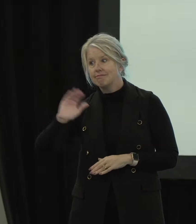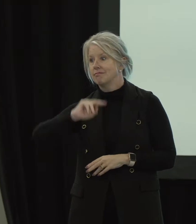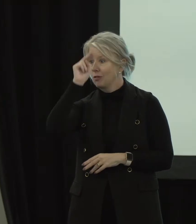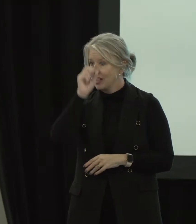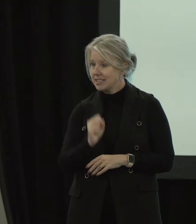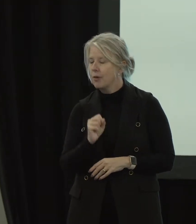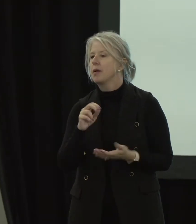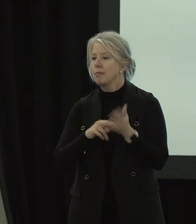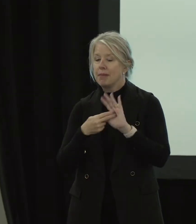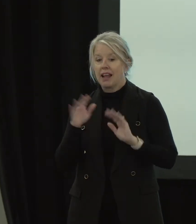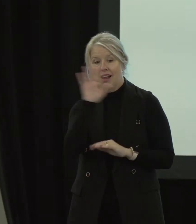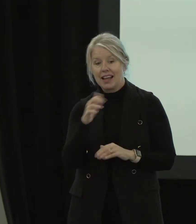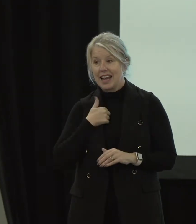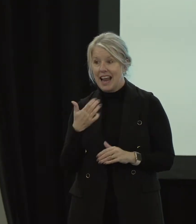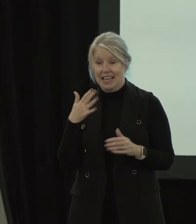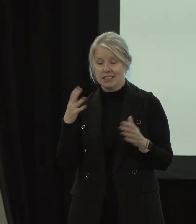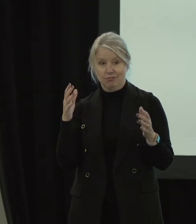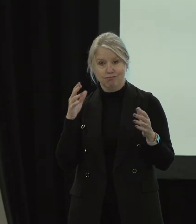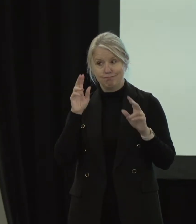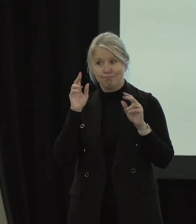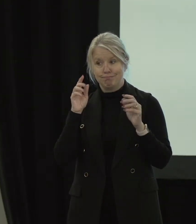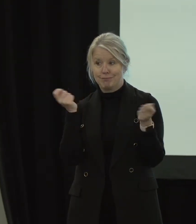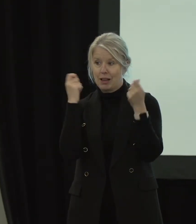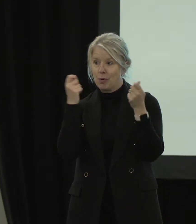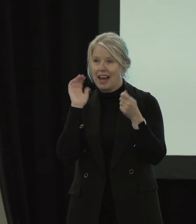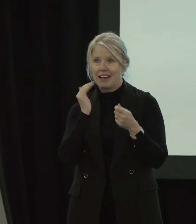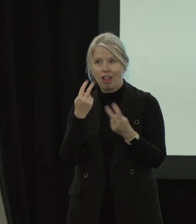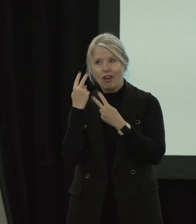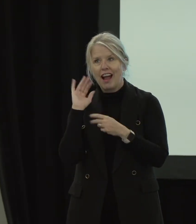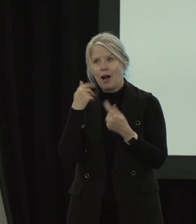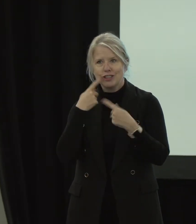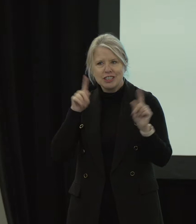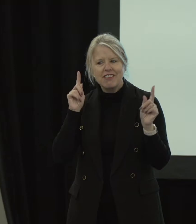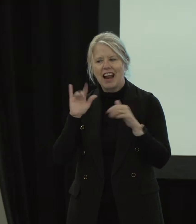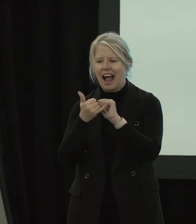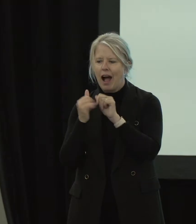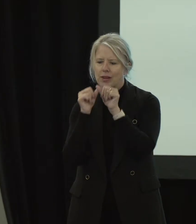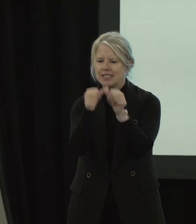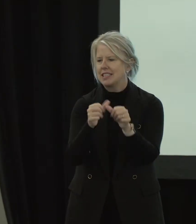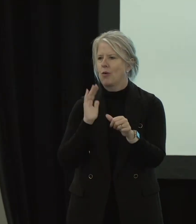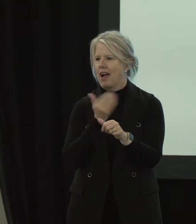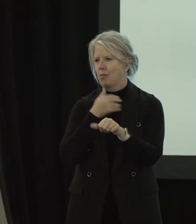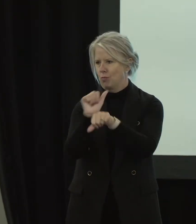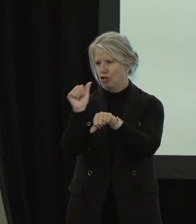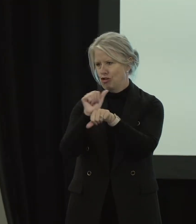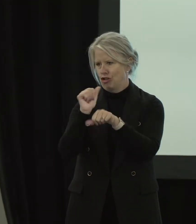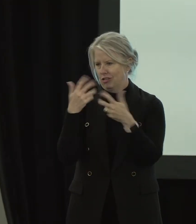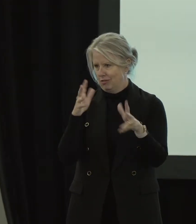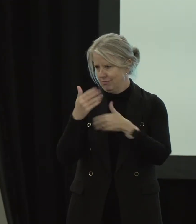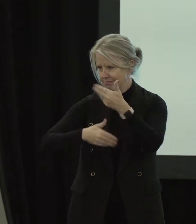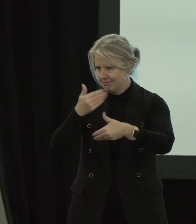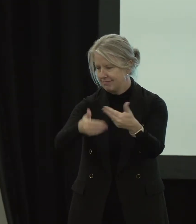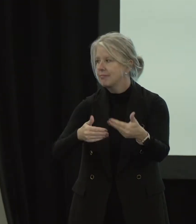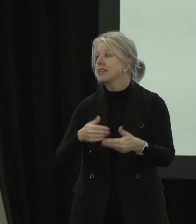Canadians came together to celebrate our achievements and look towards building upon the work we have done. On that front, I am